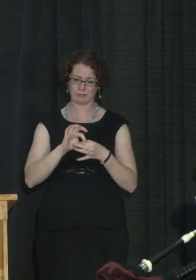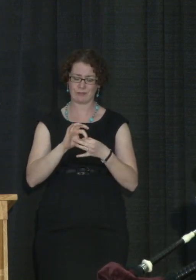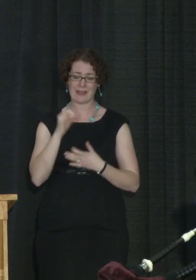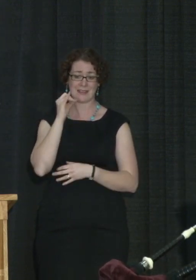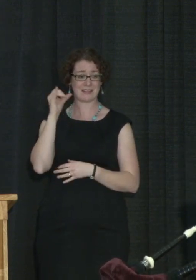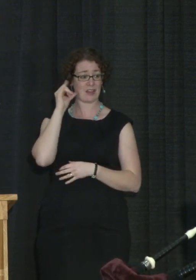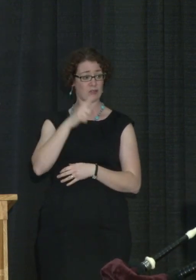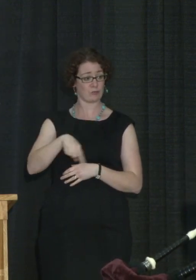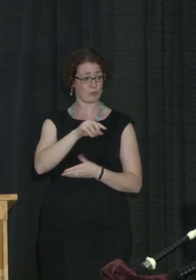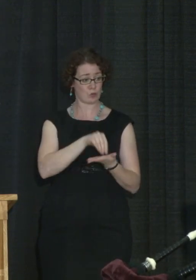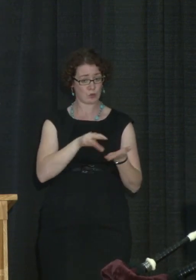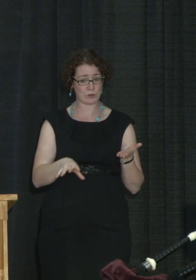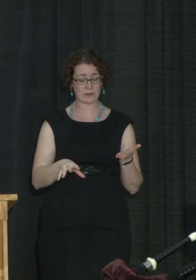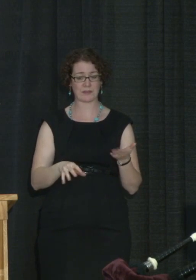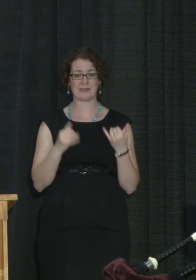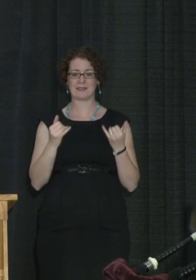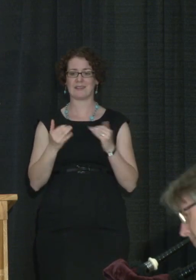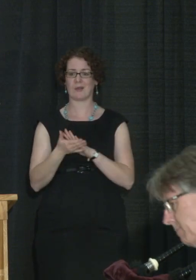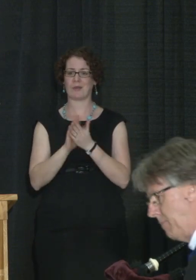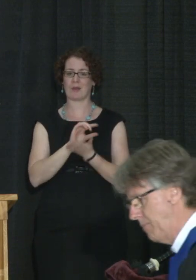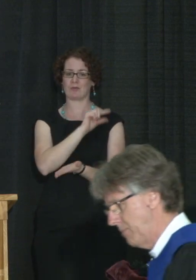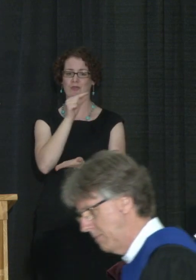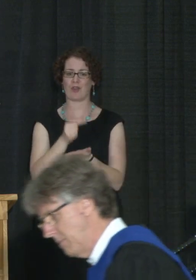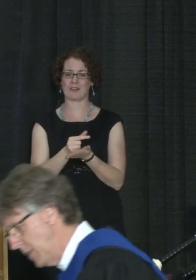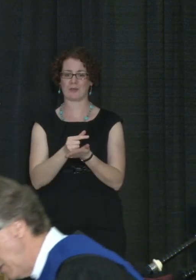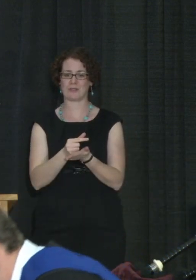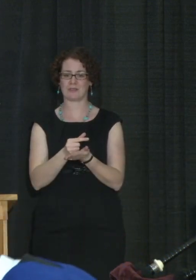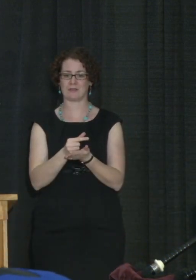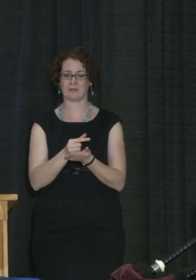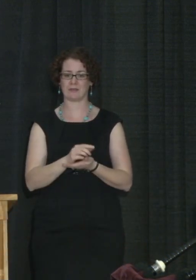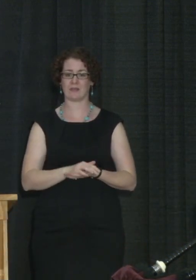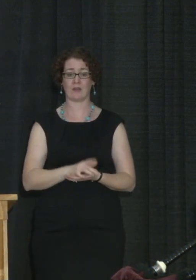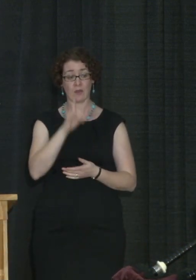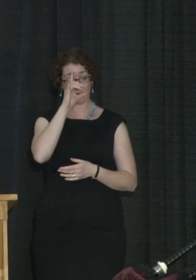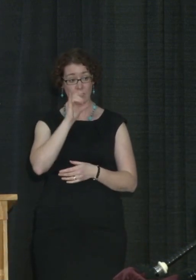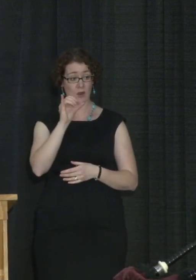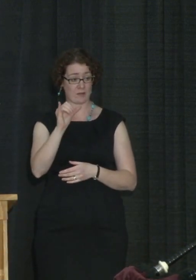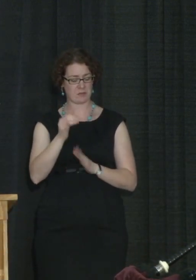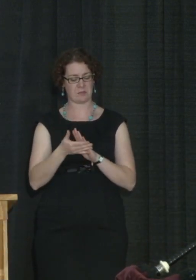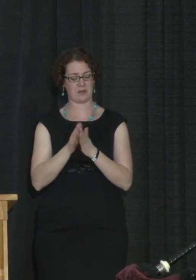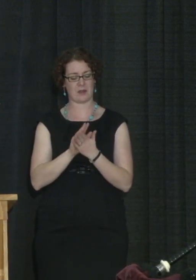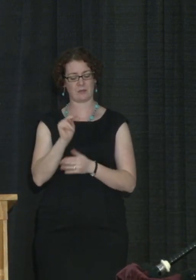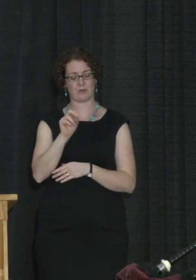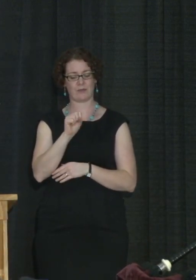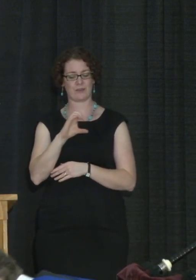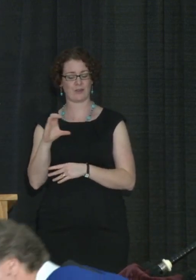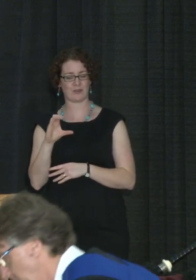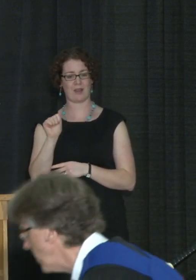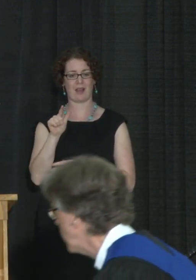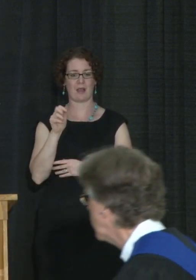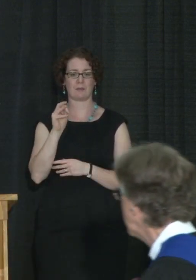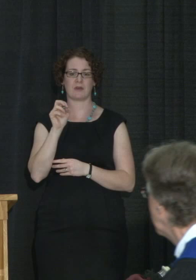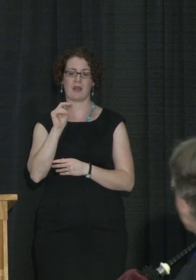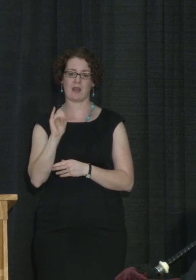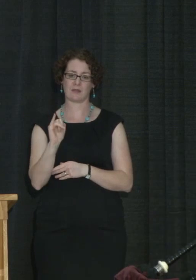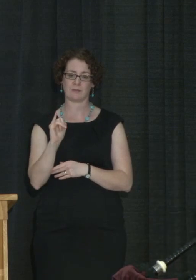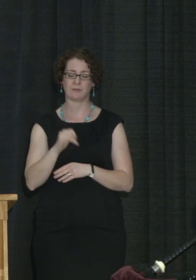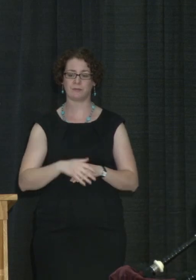Yesterday you were students, today you are graduates. Forever, you are Nova Scotia Community College alumni.